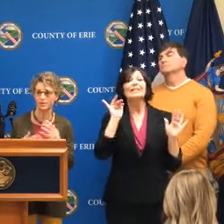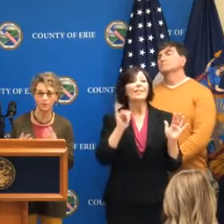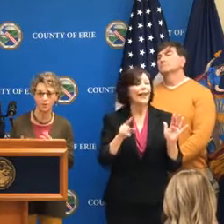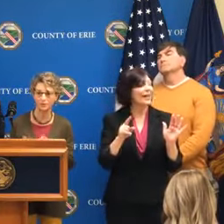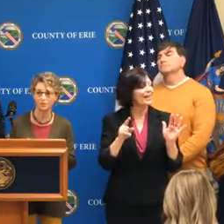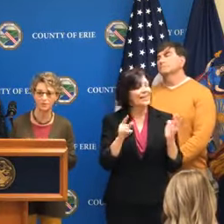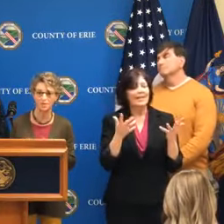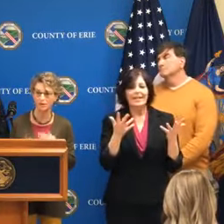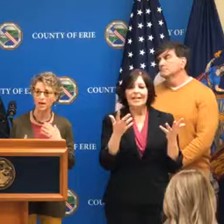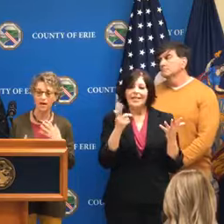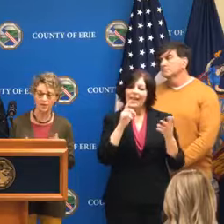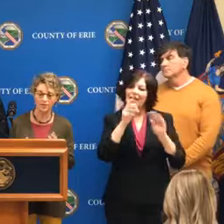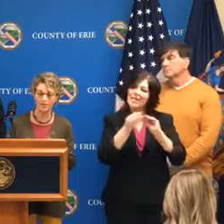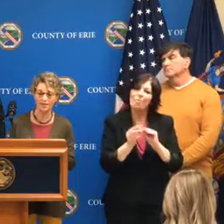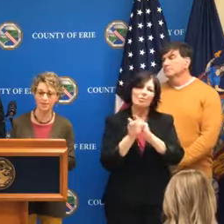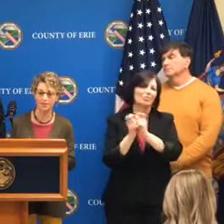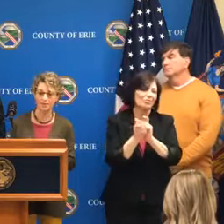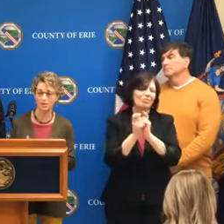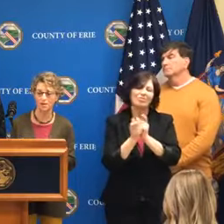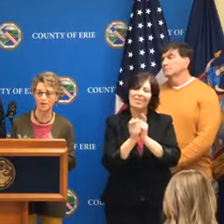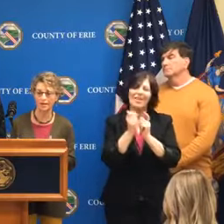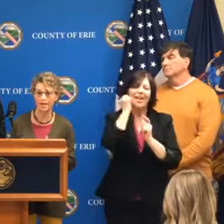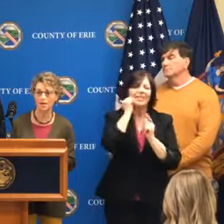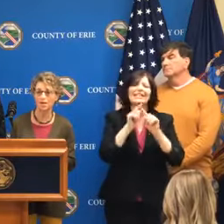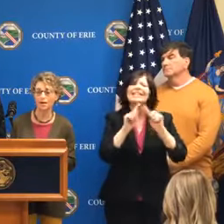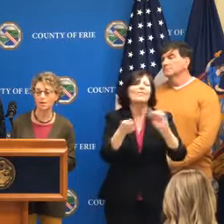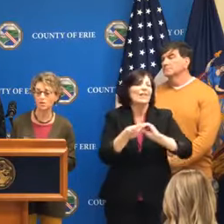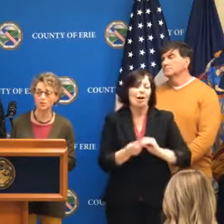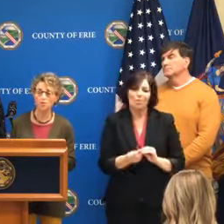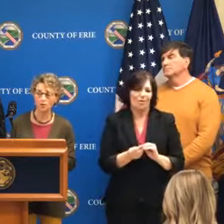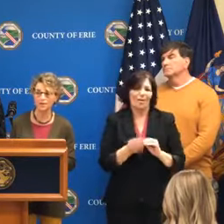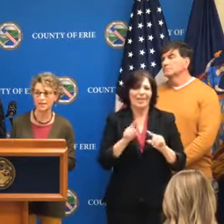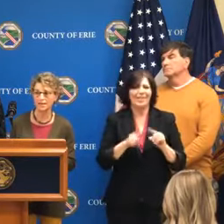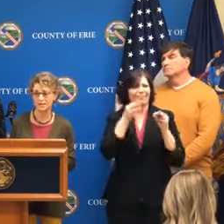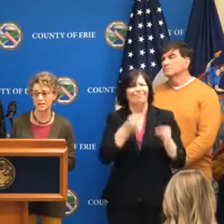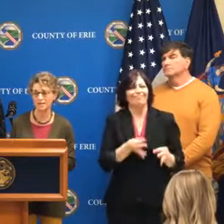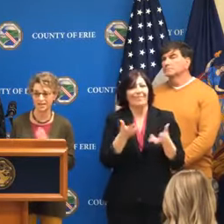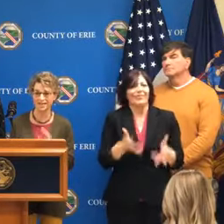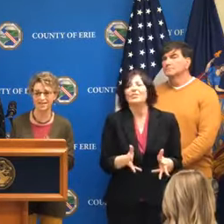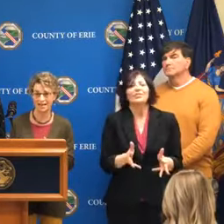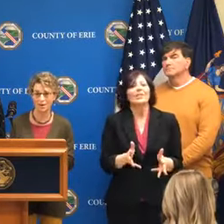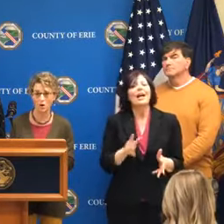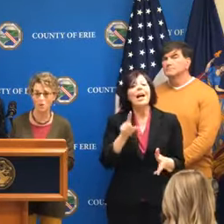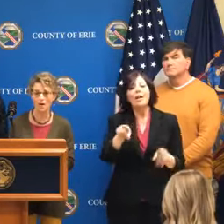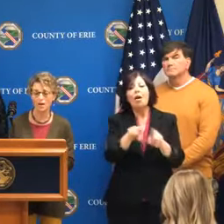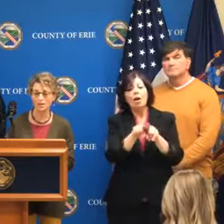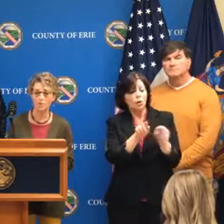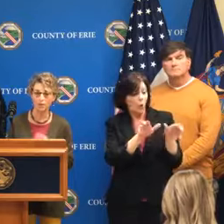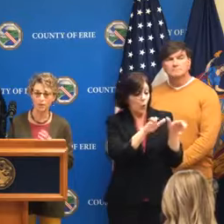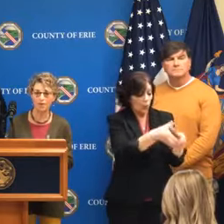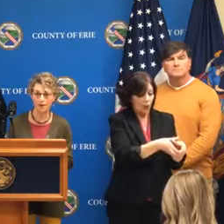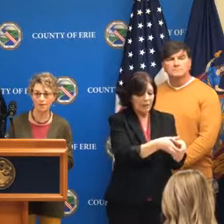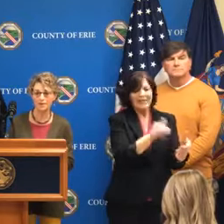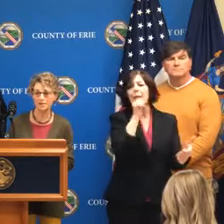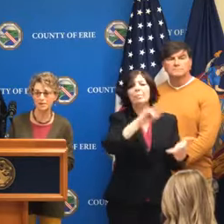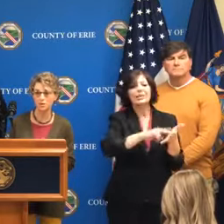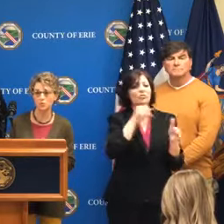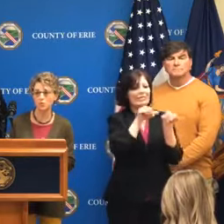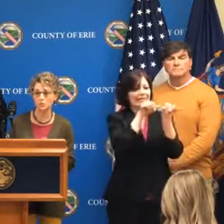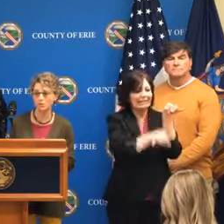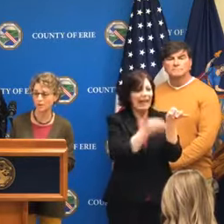It's a very fluid number. Every day it's a different number in and out. And also with quarantine, it's just not stay at home. I mean, we are following